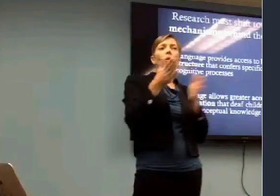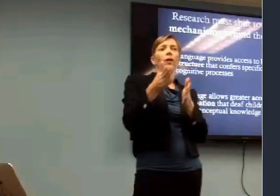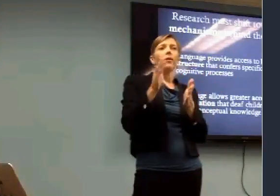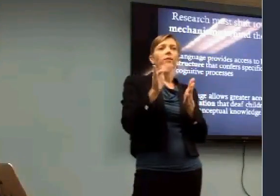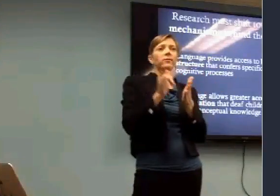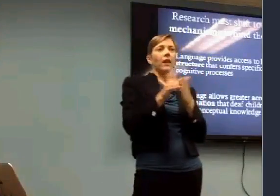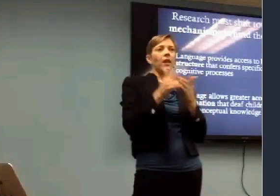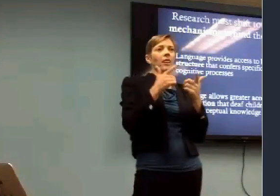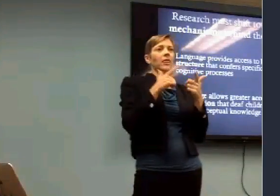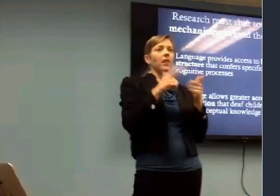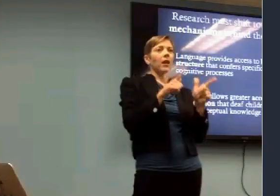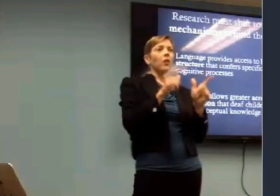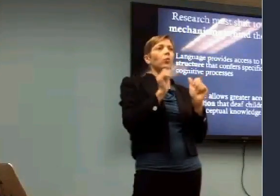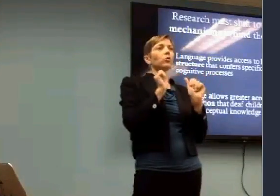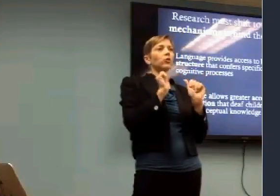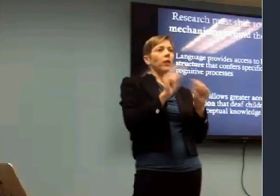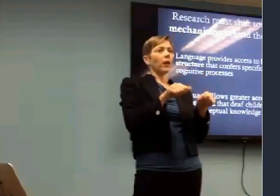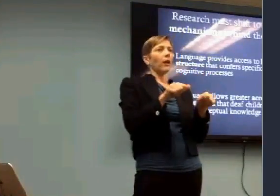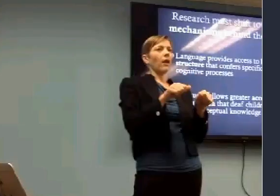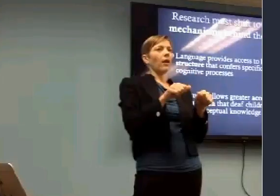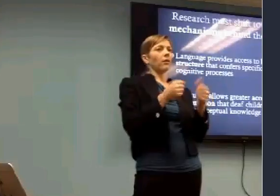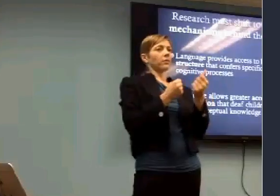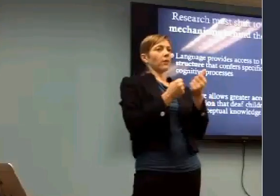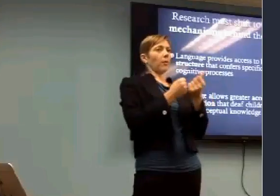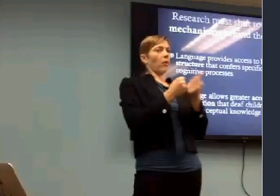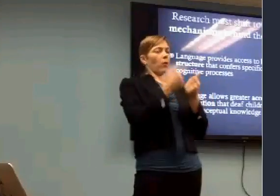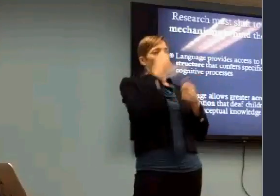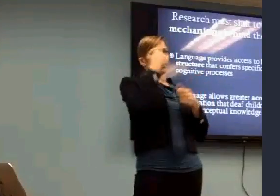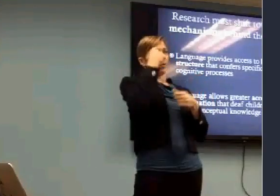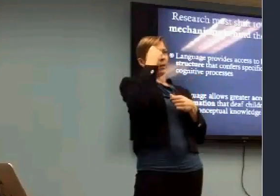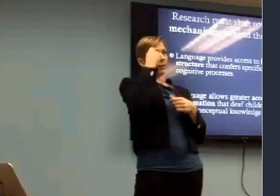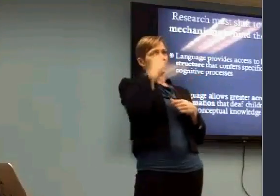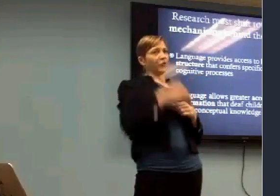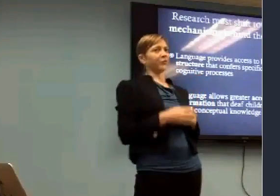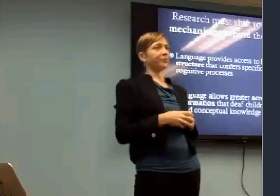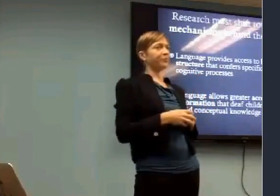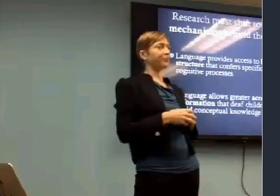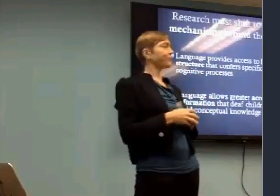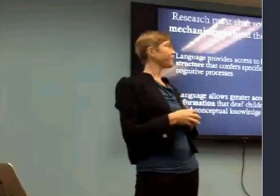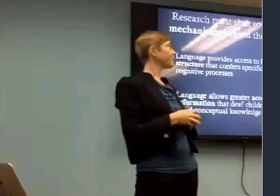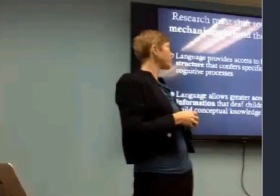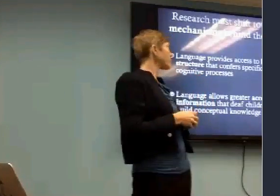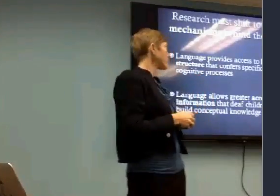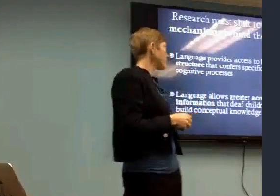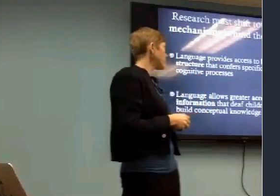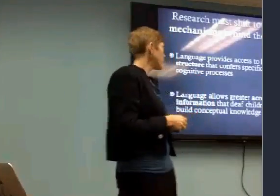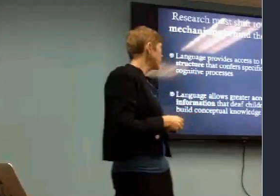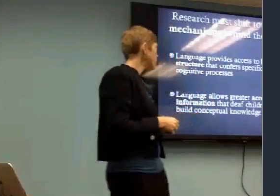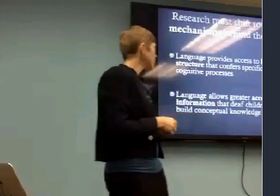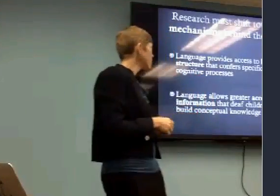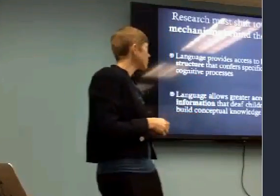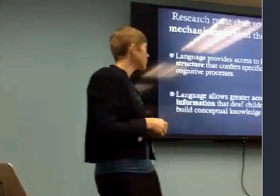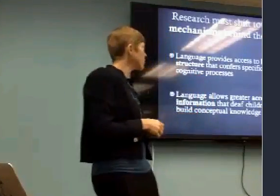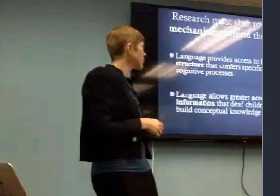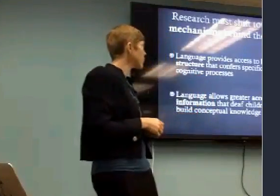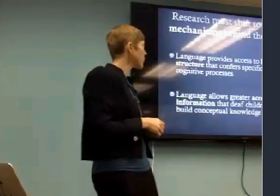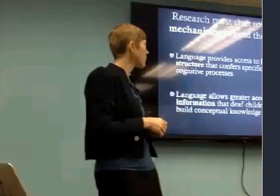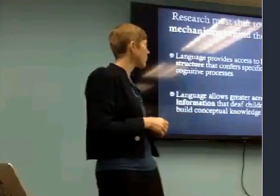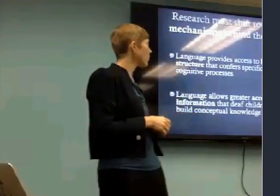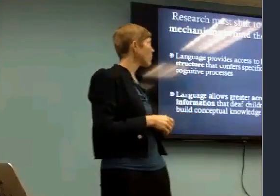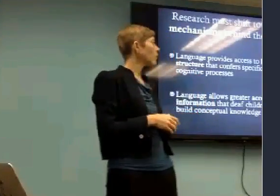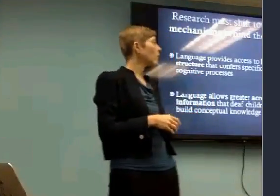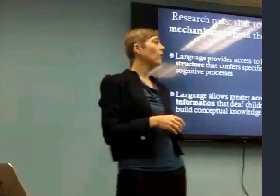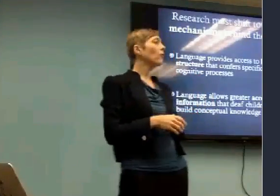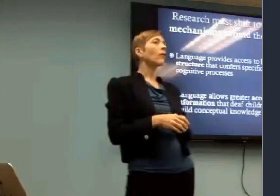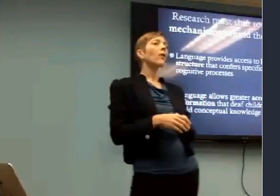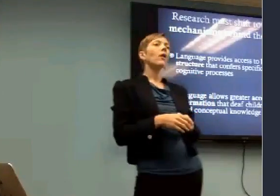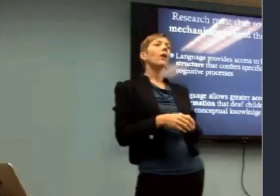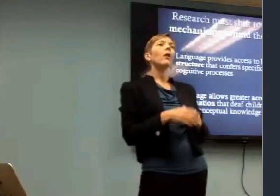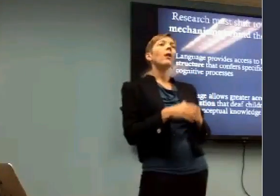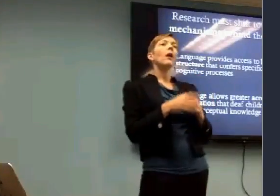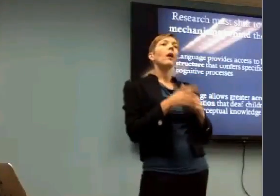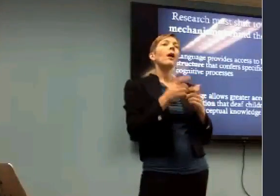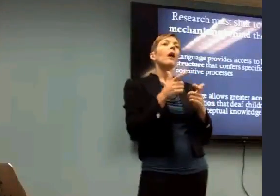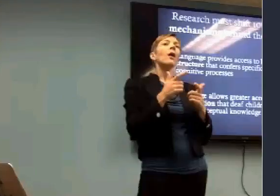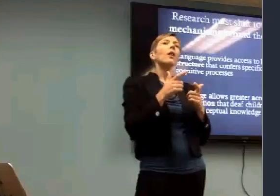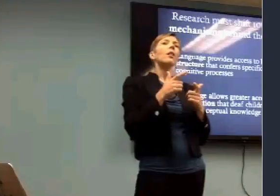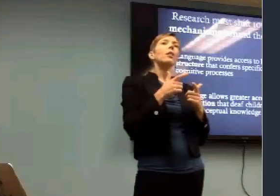And I would like to suggest two ways that language can be supporting our cognitive processes.